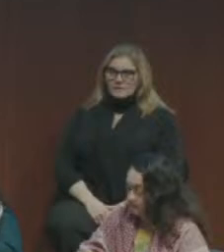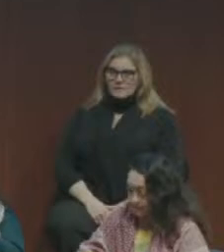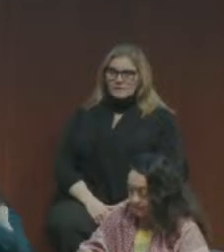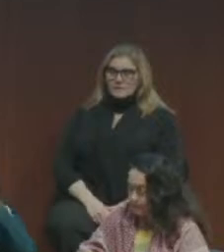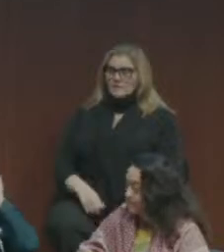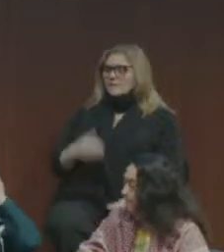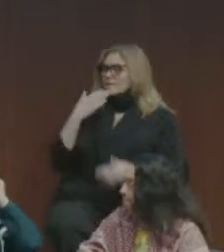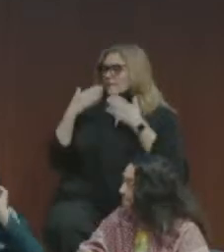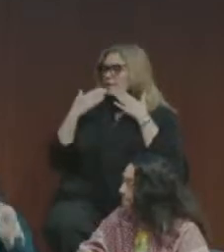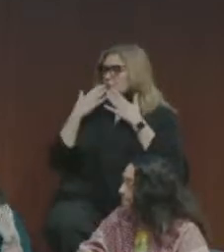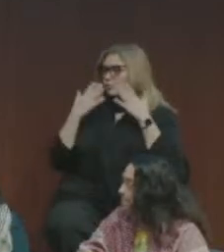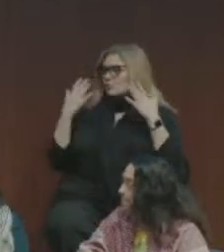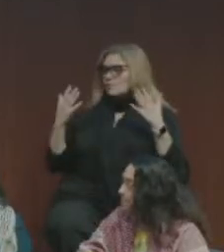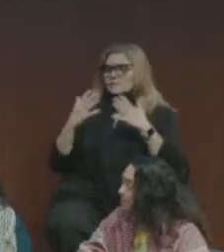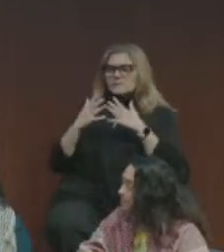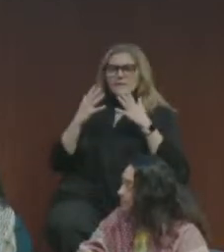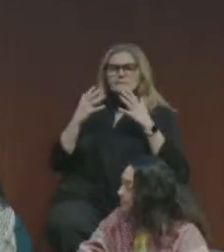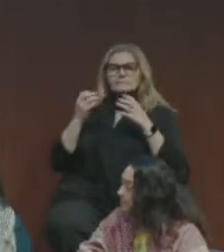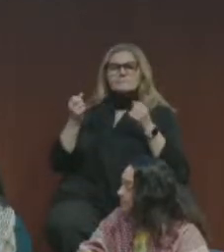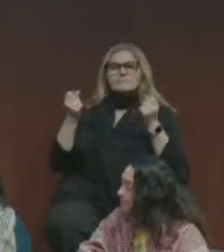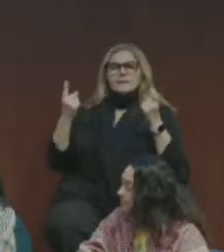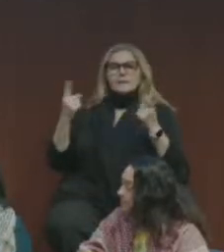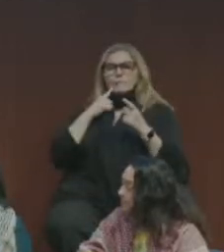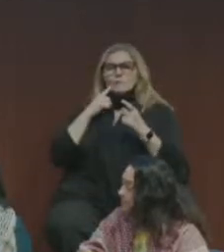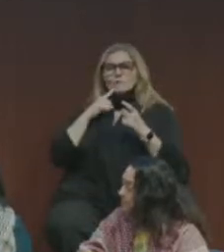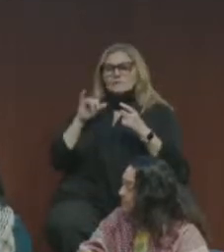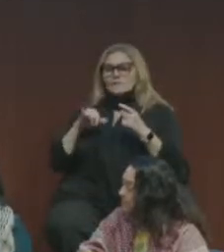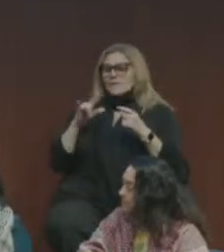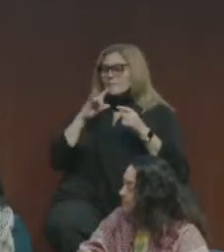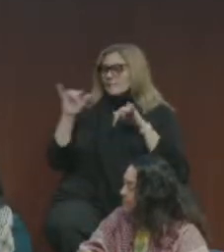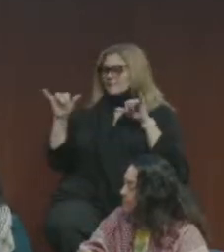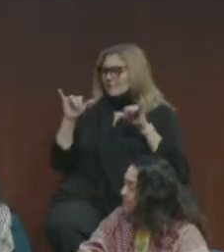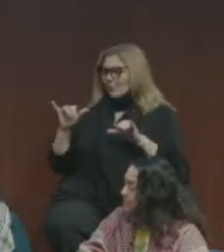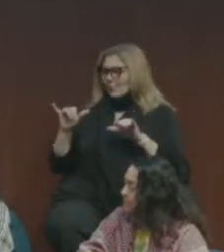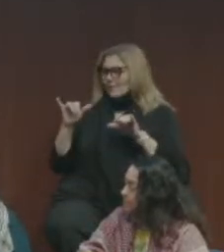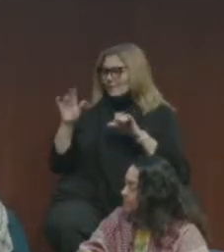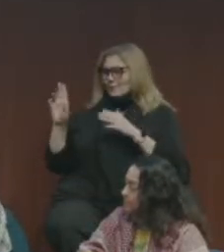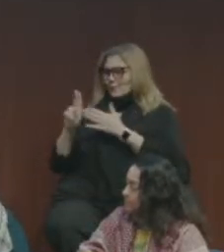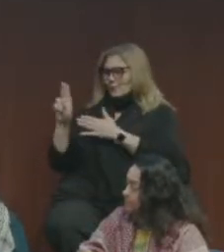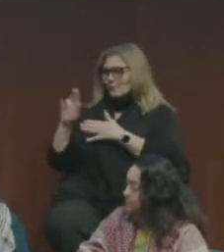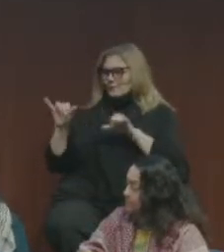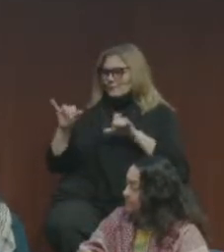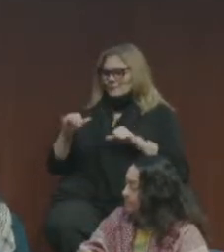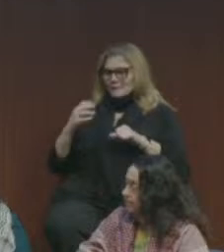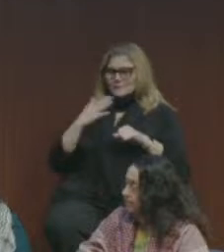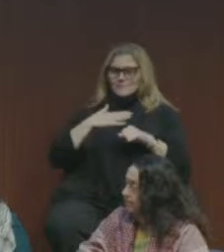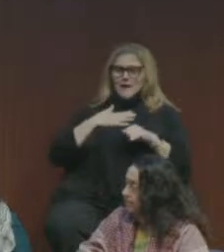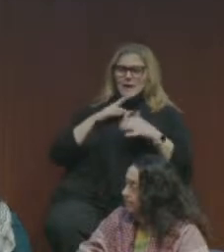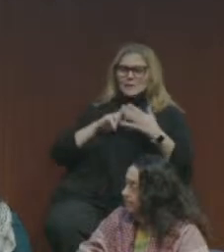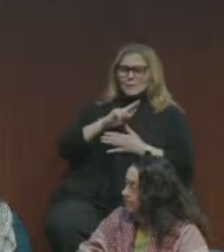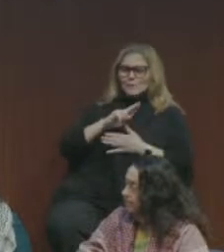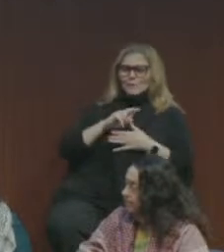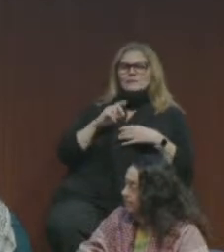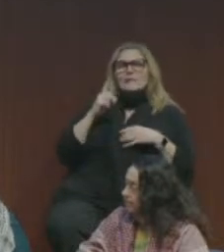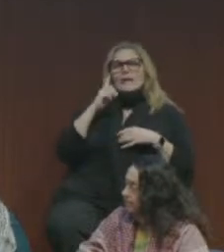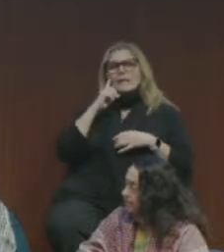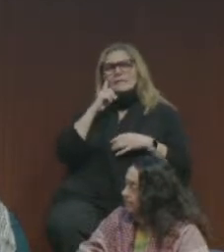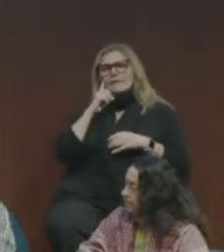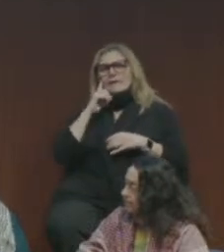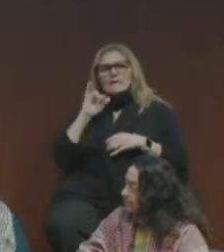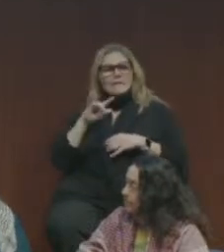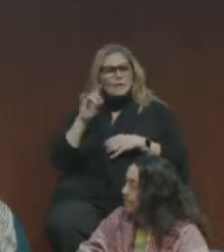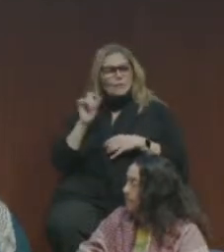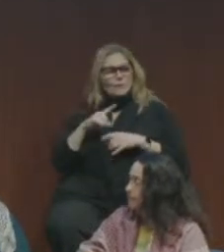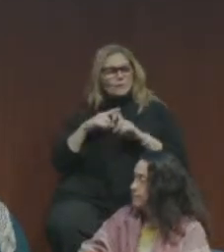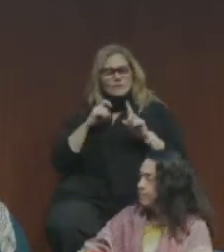Thanks so much. In many ways, your university is very similar to my university. I think that